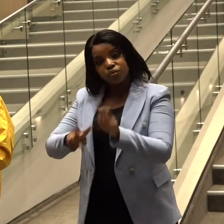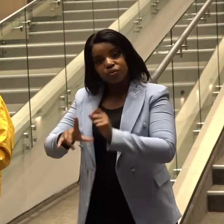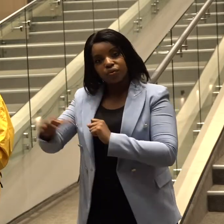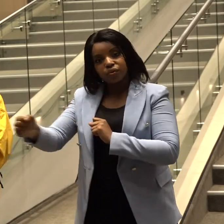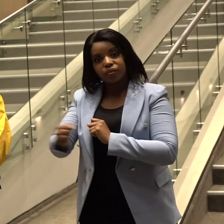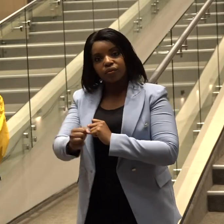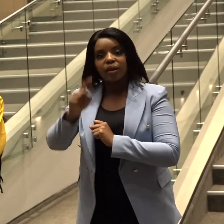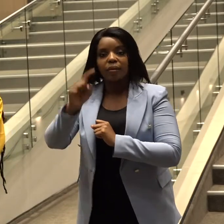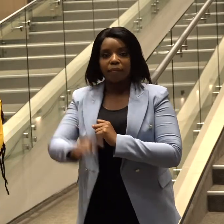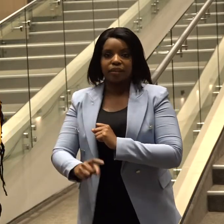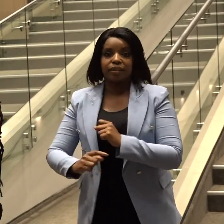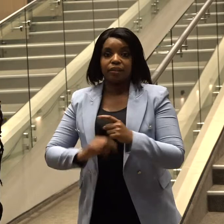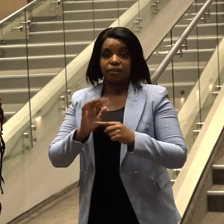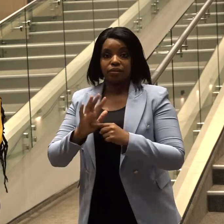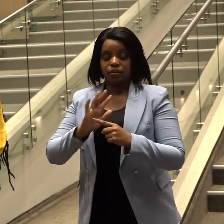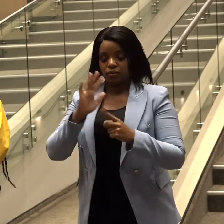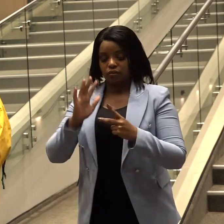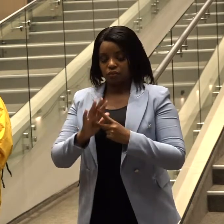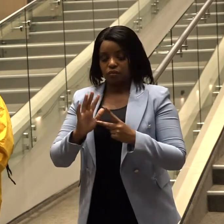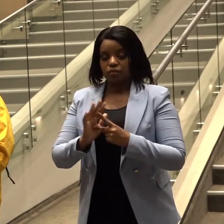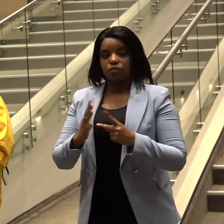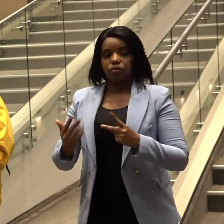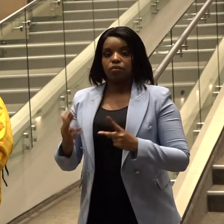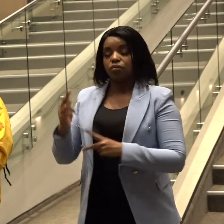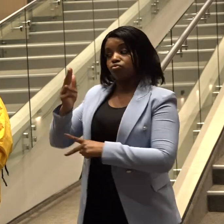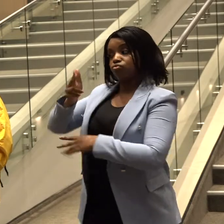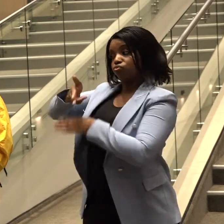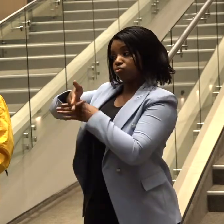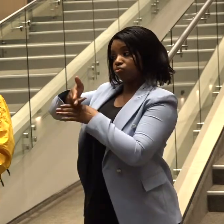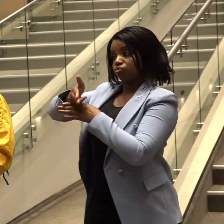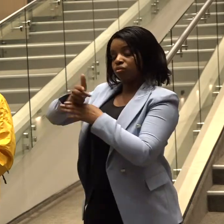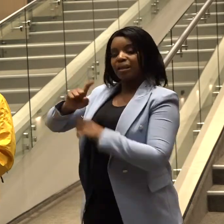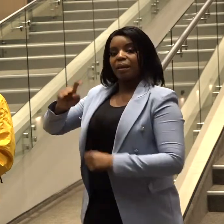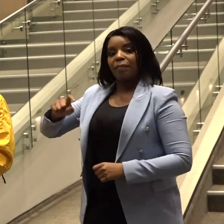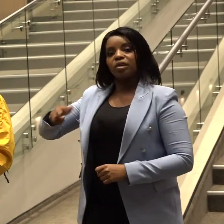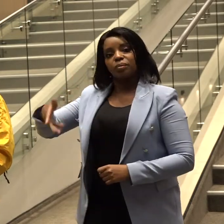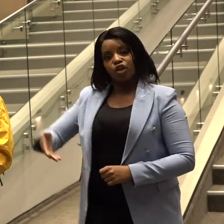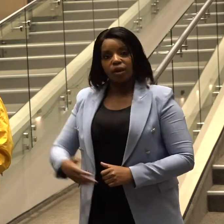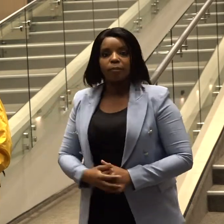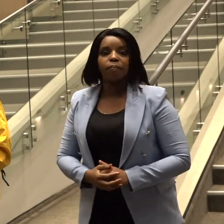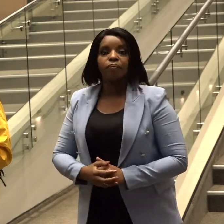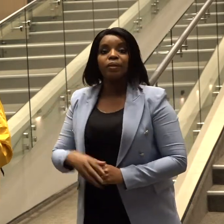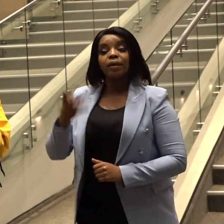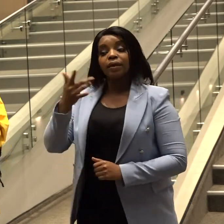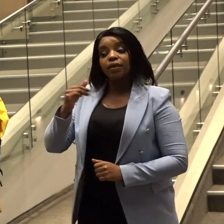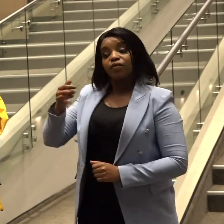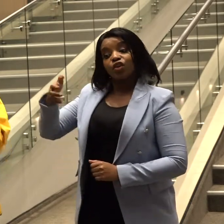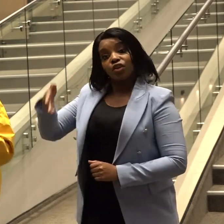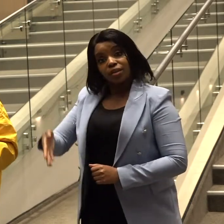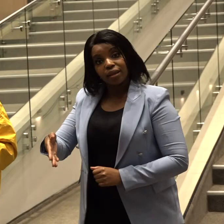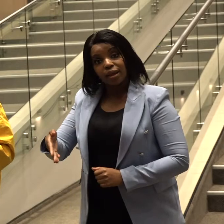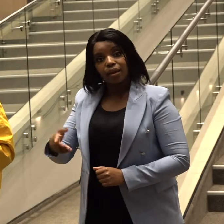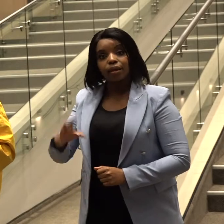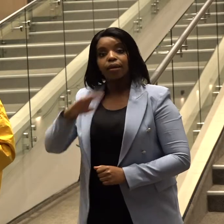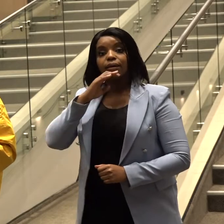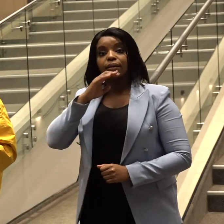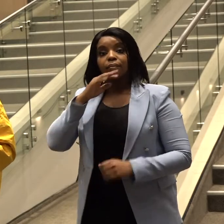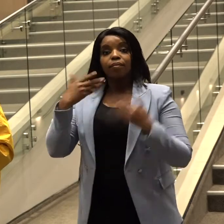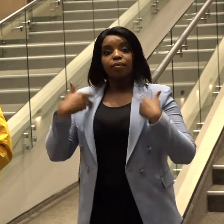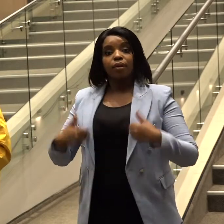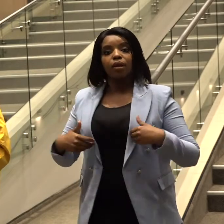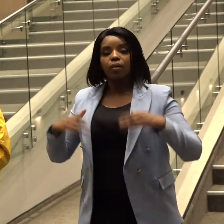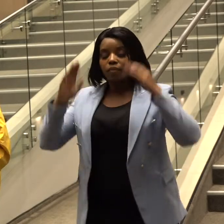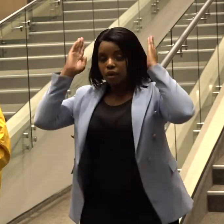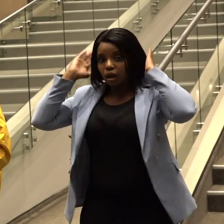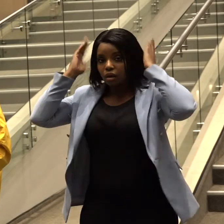and CCTV cameras must be there if you put the CCTV camera there if I wear a copperhead will you